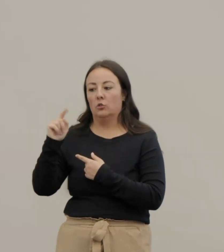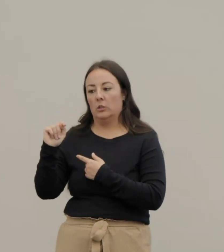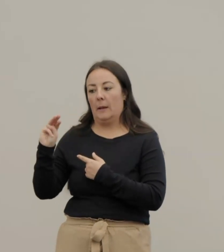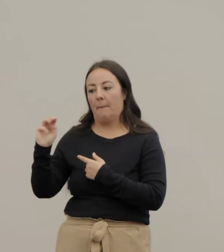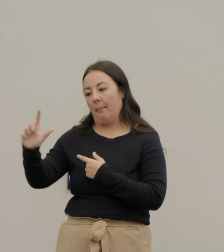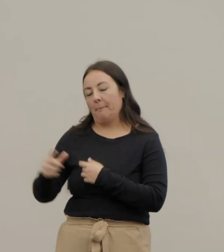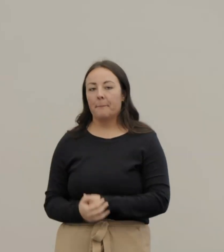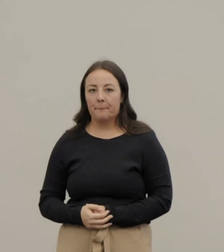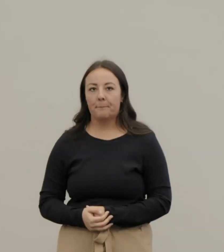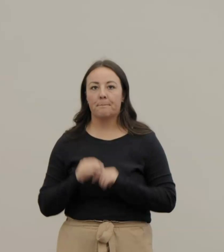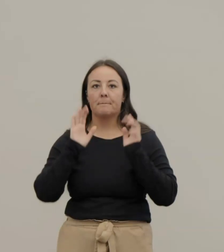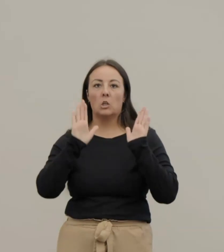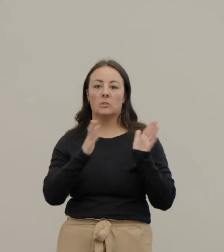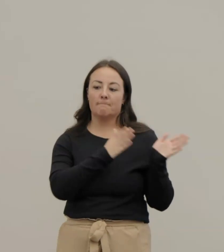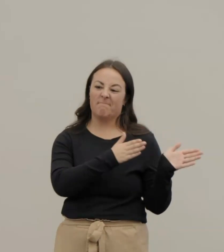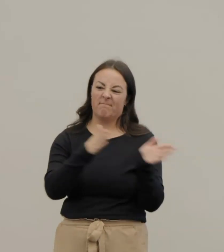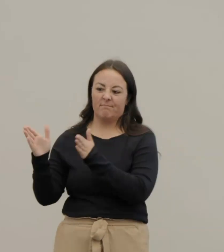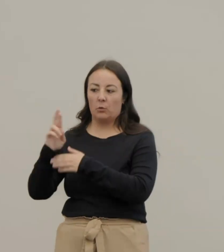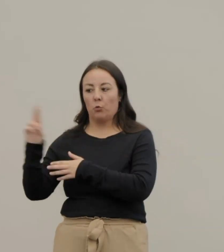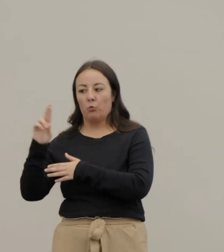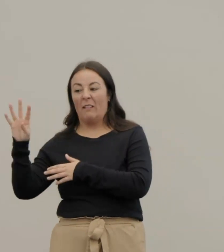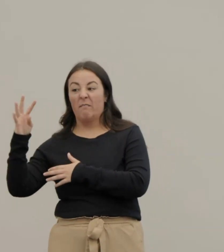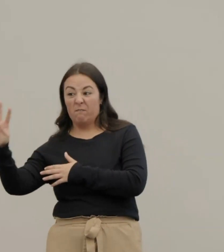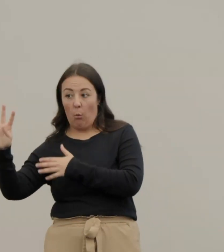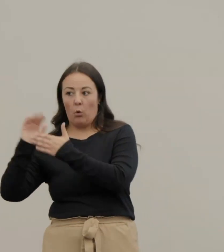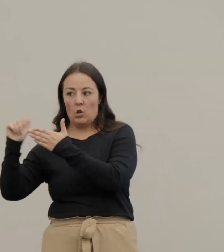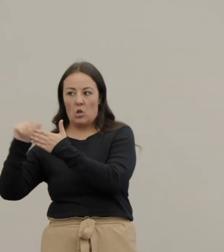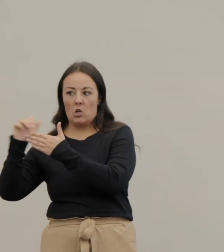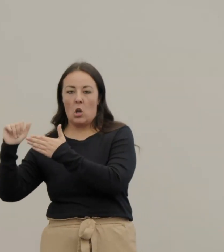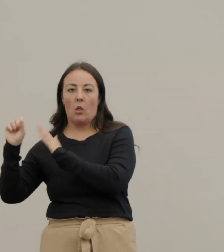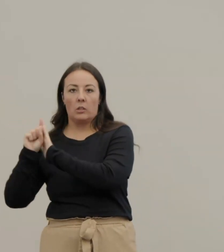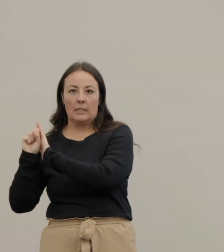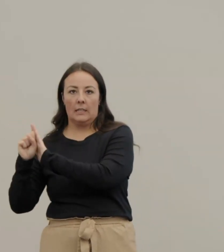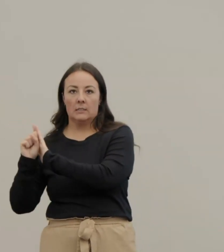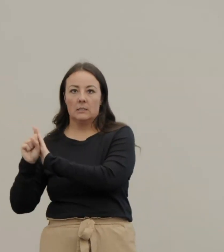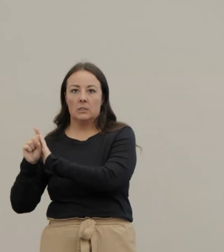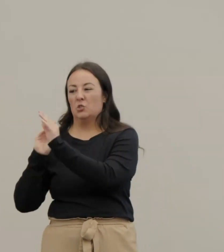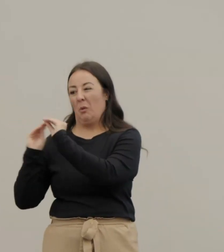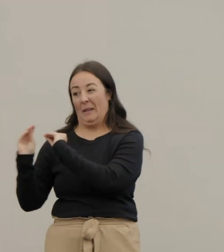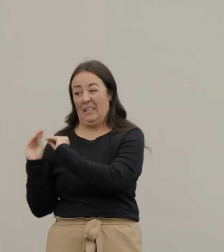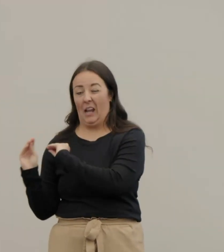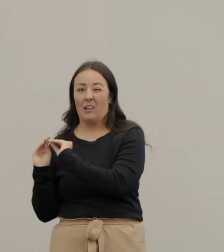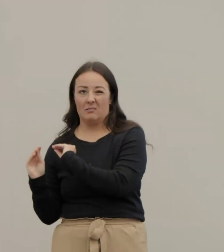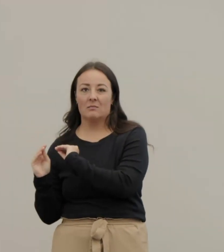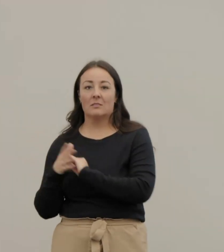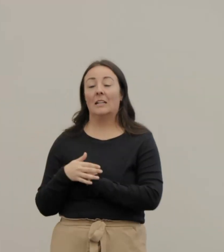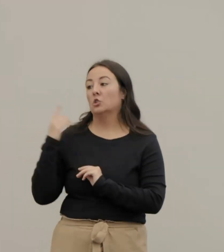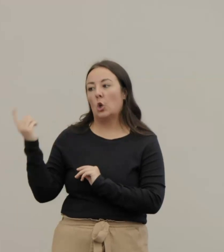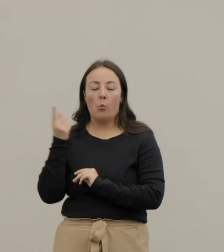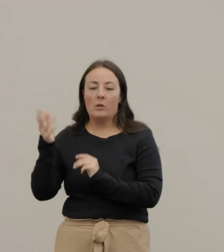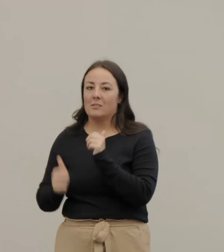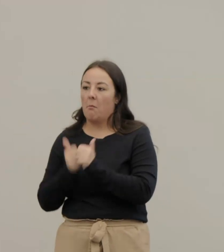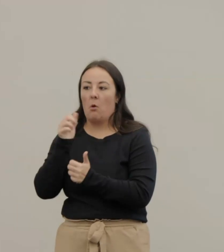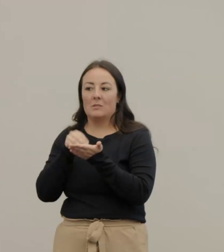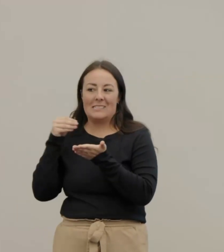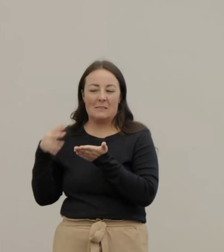Awesome. And then the most expensive, the $4 signs in this spectrum, is remediate. It is always going to be the most